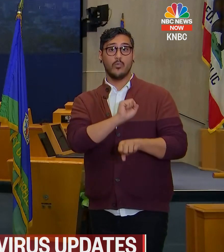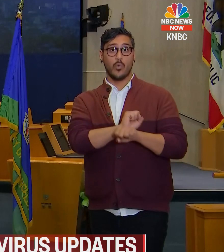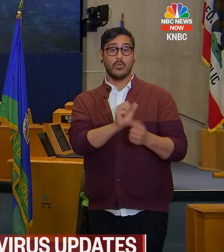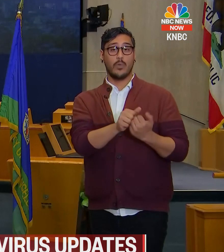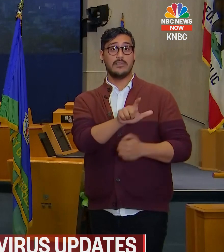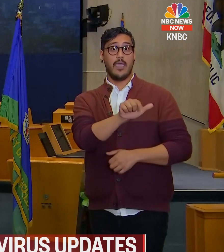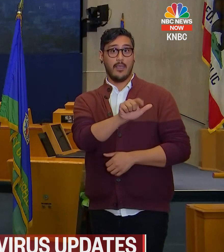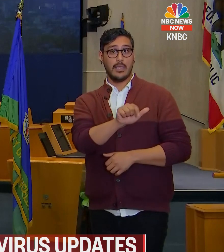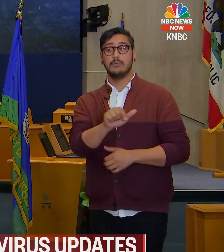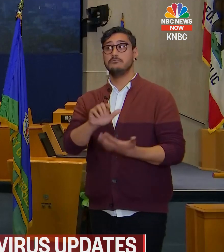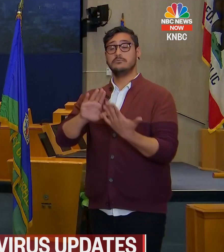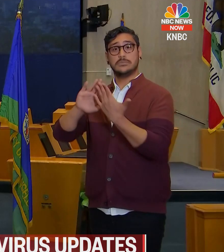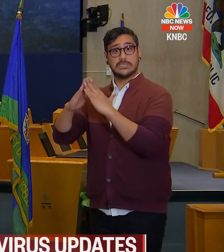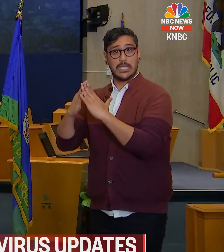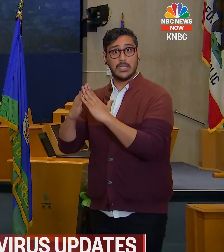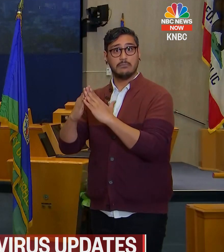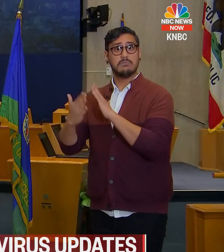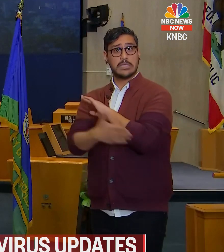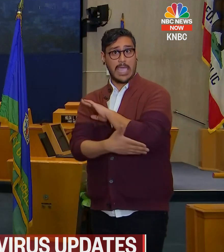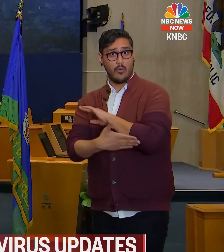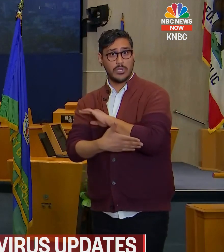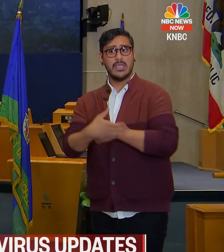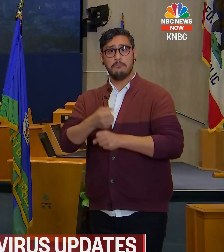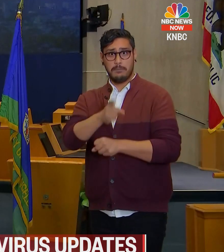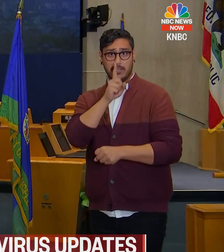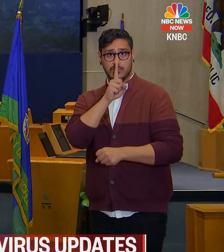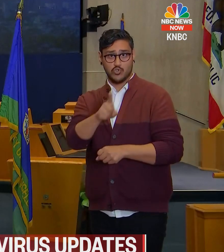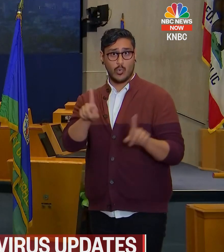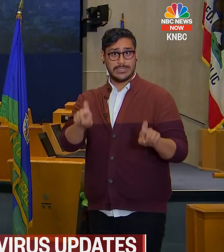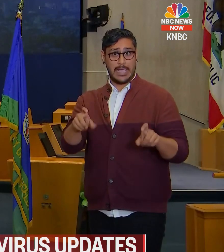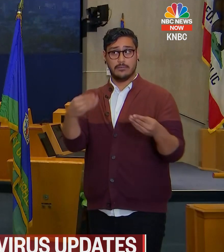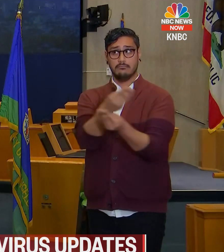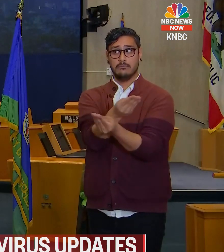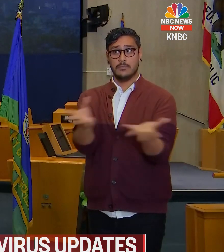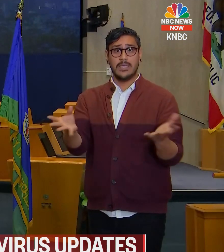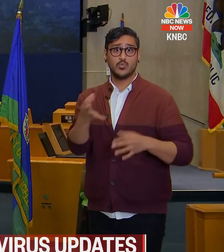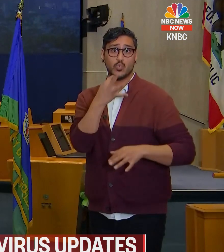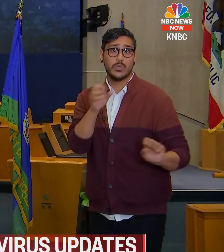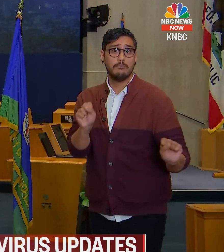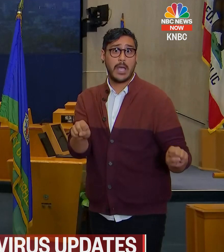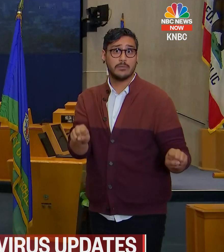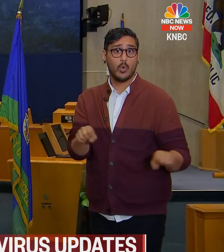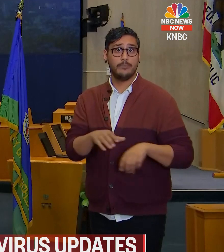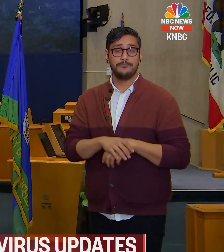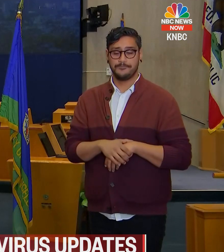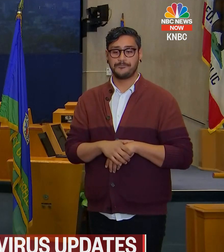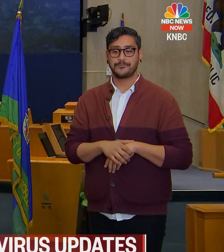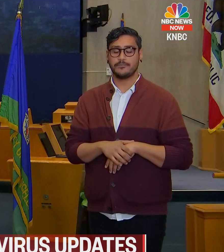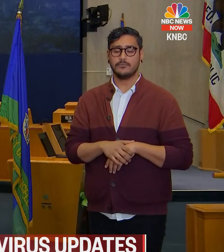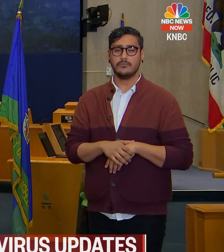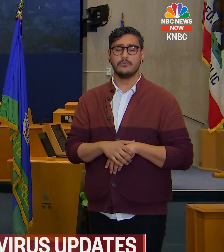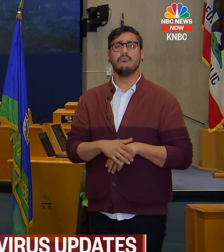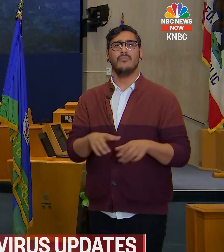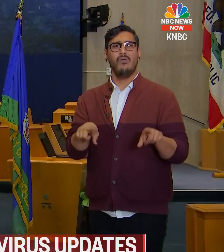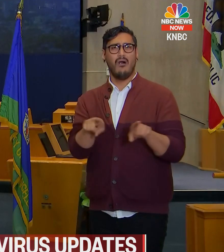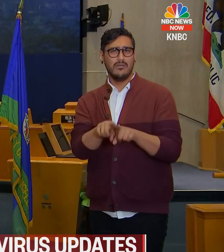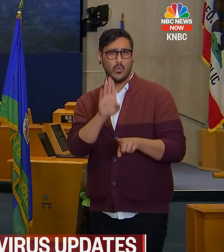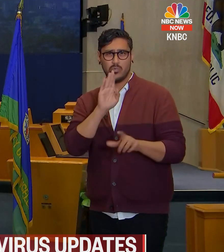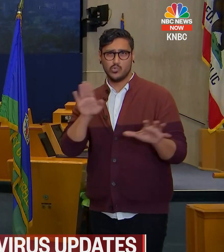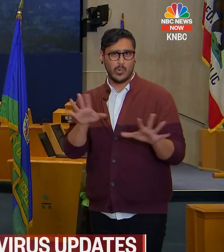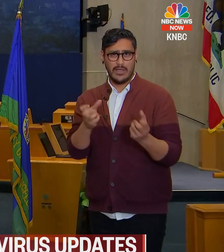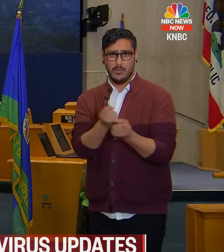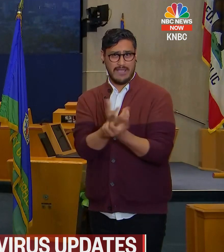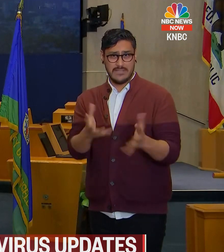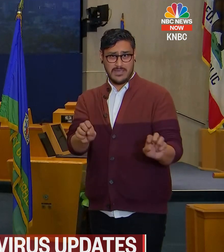next phases of testing rollout, increasing testing and lab capacity as quickly as possible. We will also be doing everything we